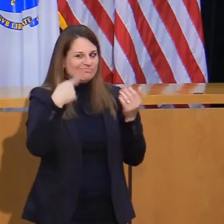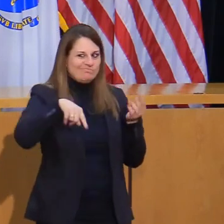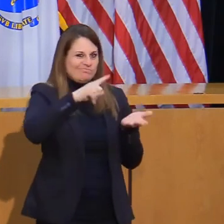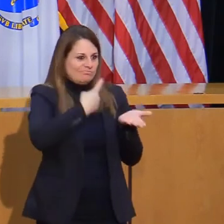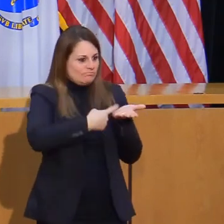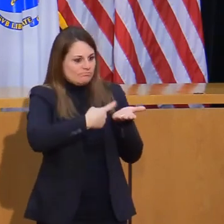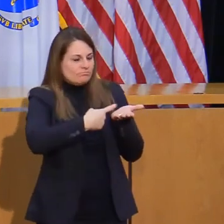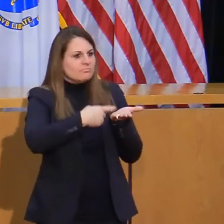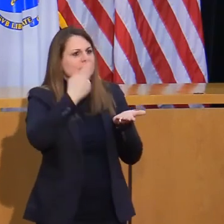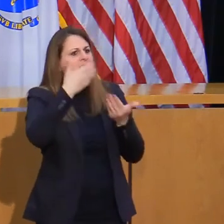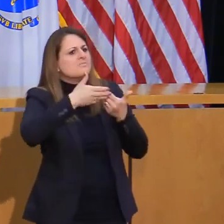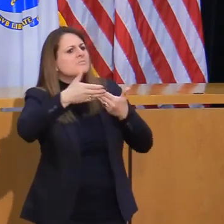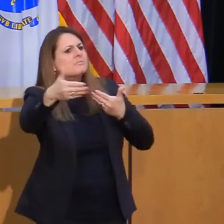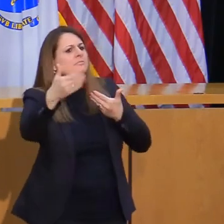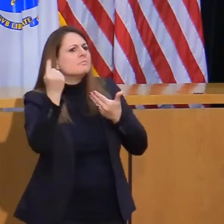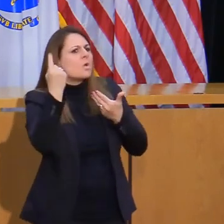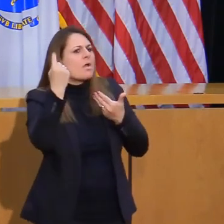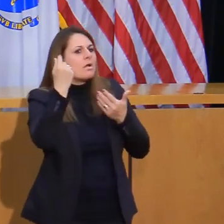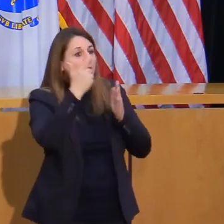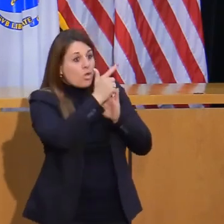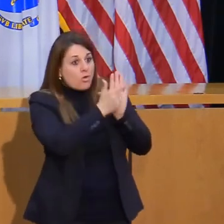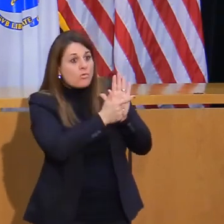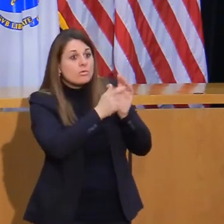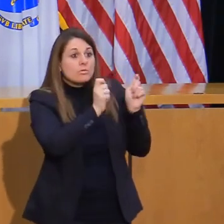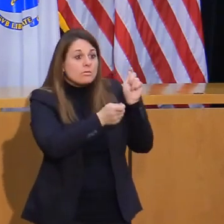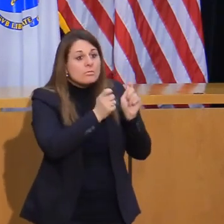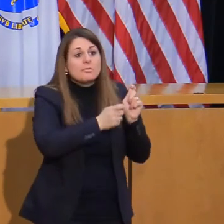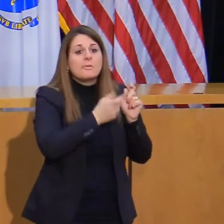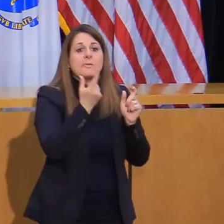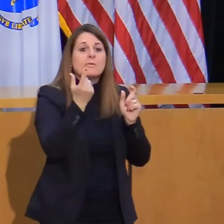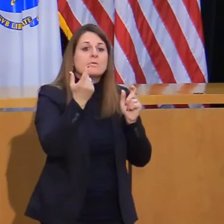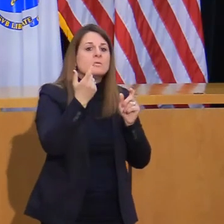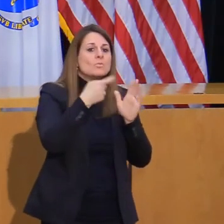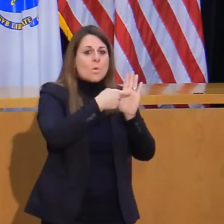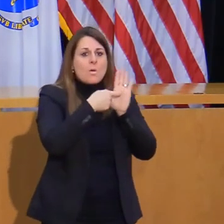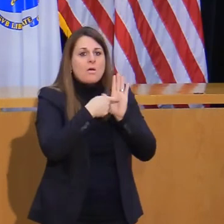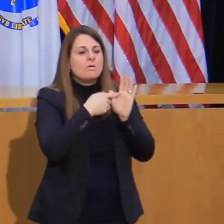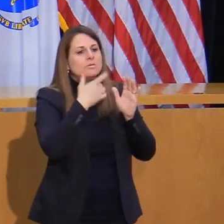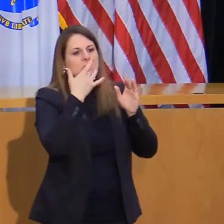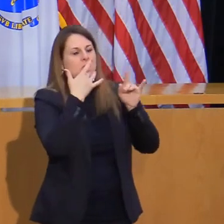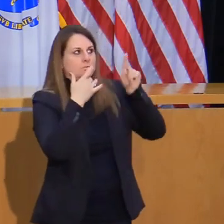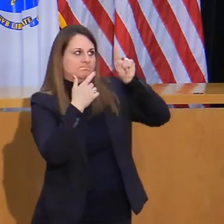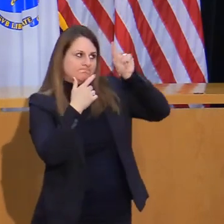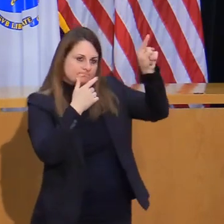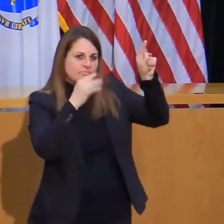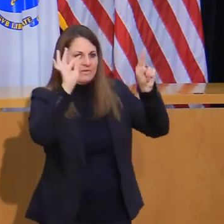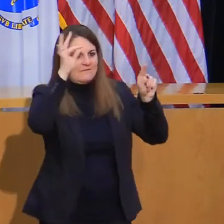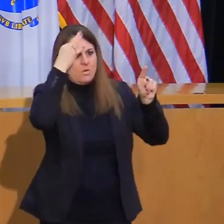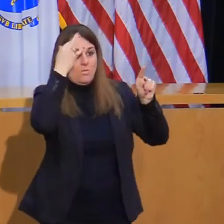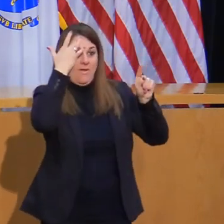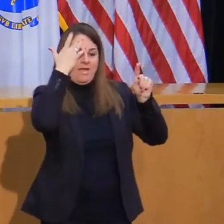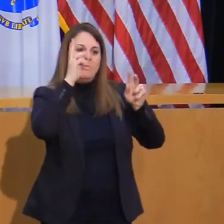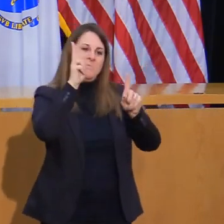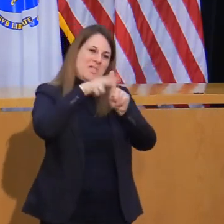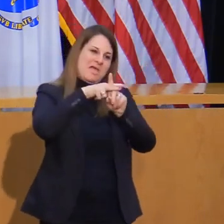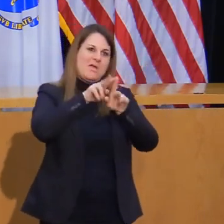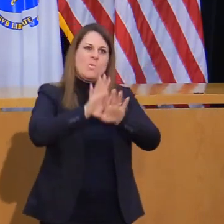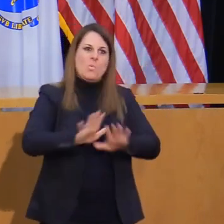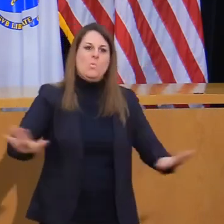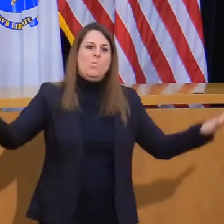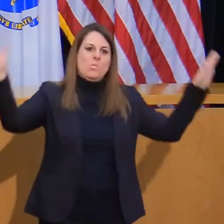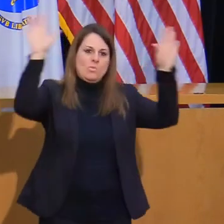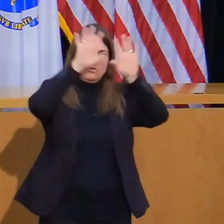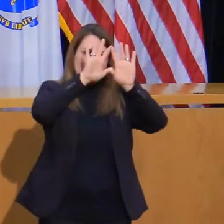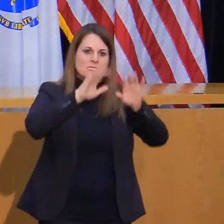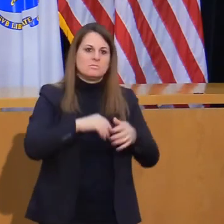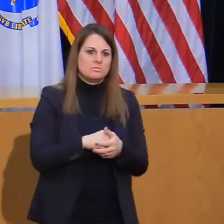But again, I would rather see the feds give us a framework to begin with. And secondly, we need to figure out if we need a law. And then if we need a law,